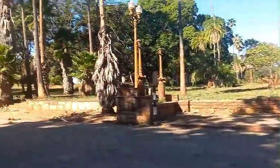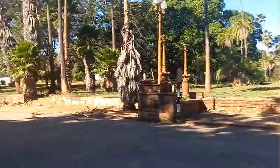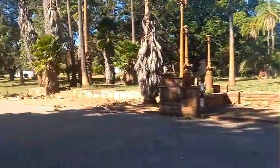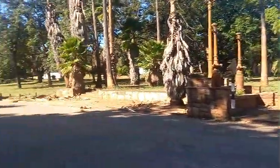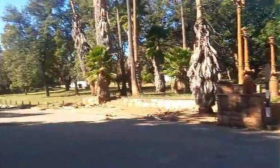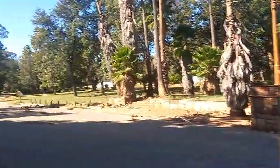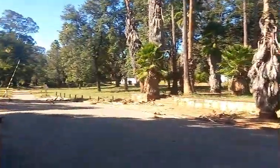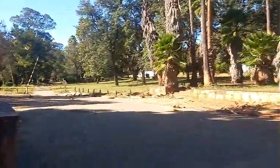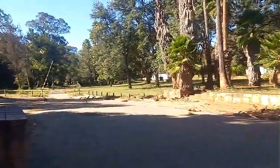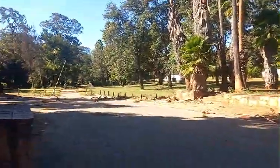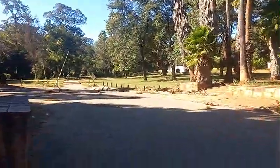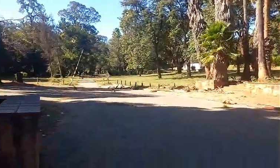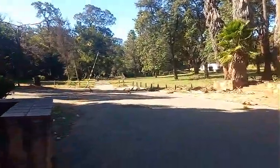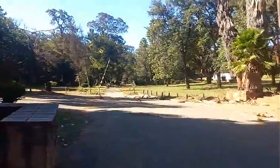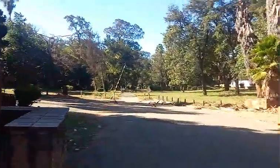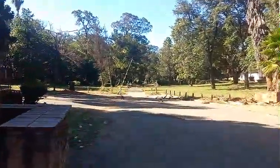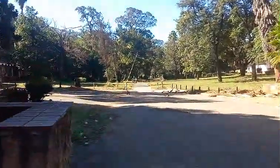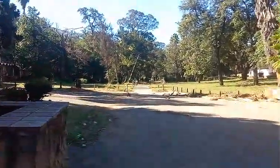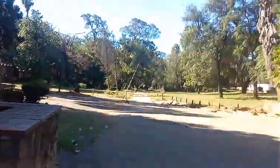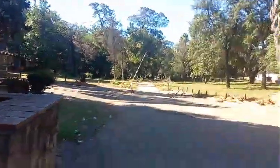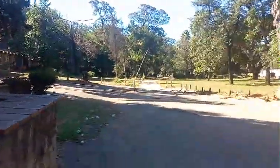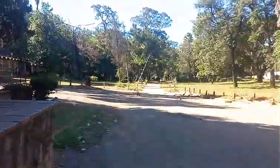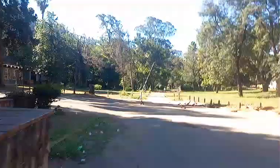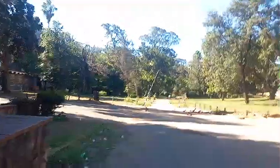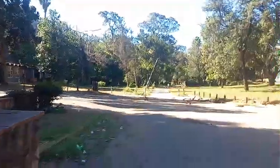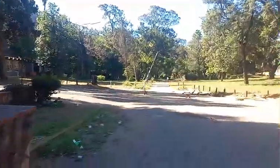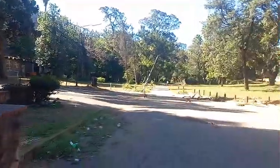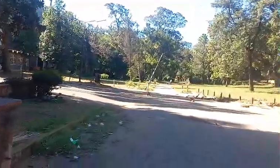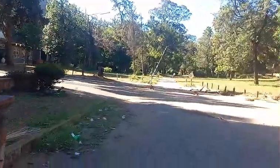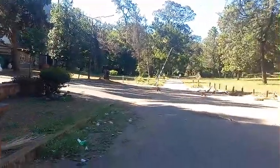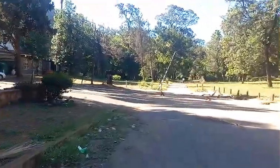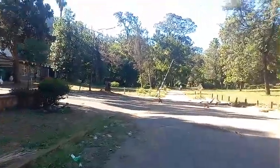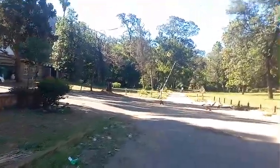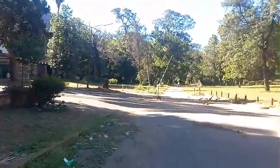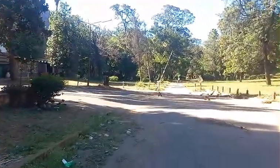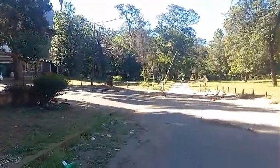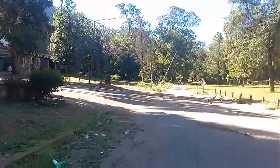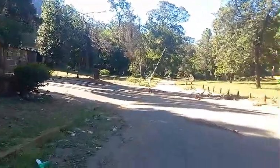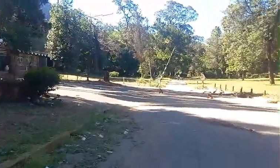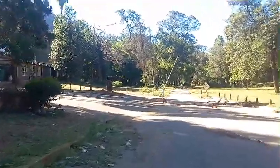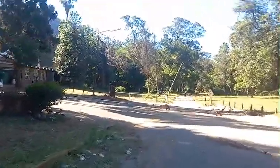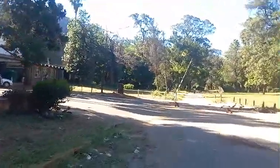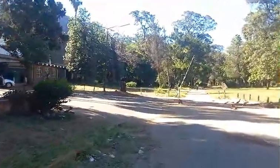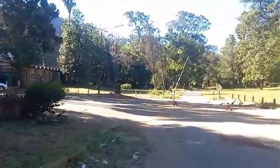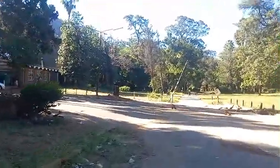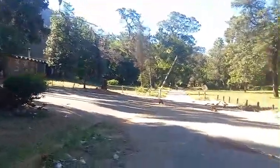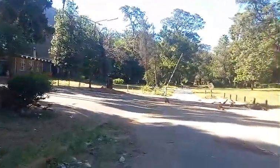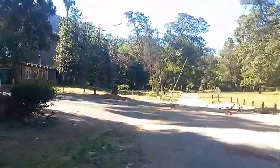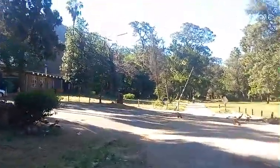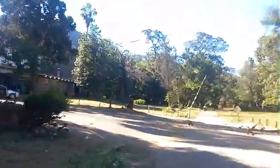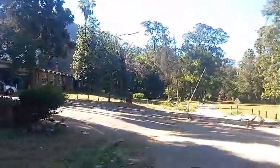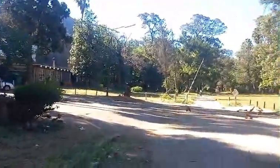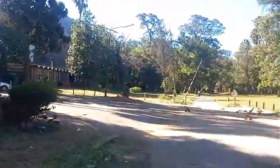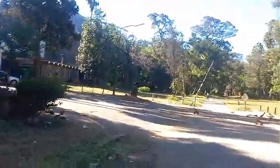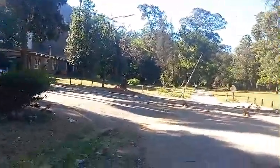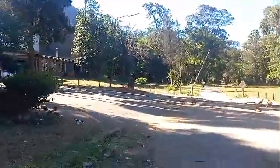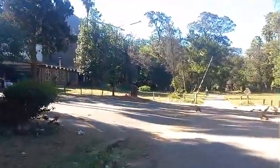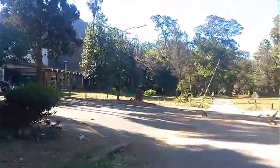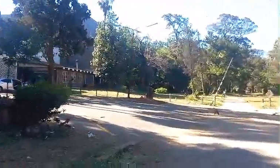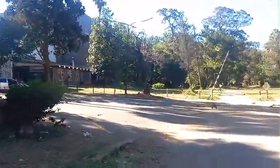this direction, this is how you get here. If you are going to be walking or driving, this is the drive-through. So